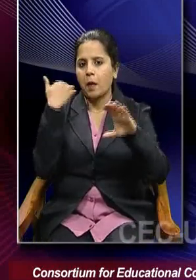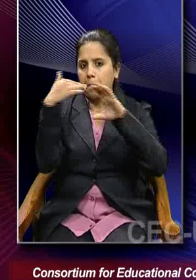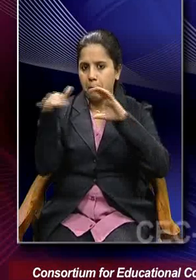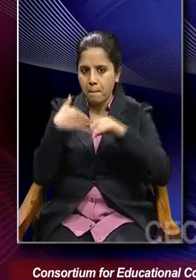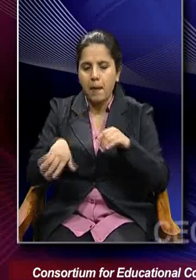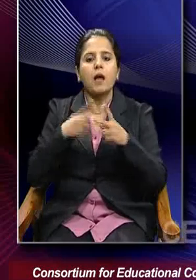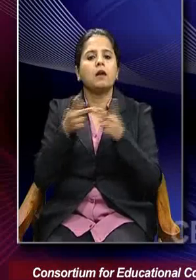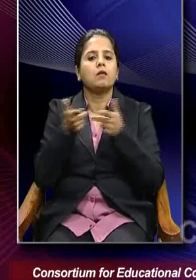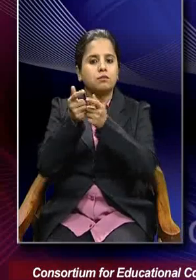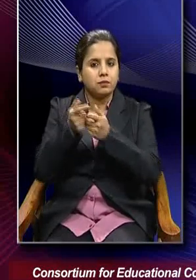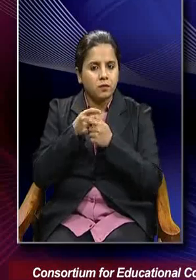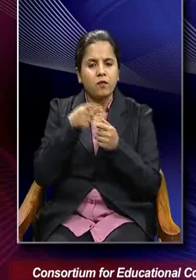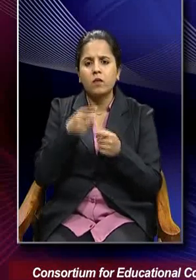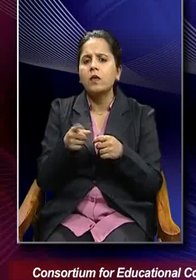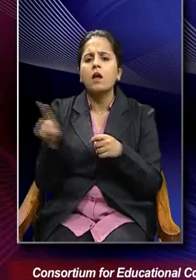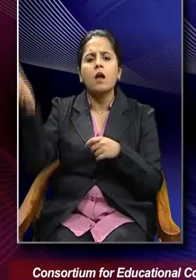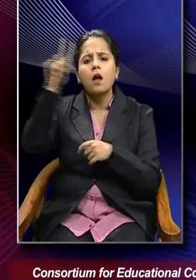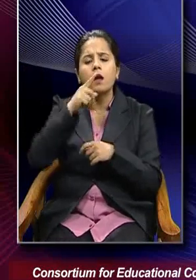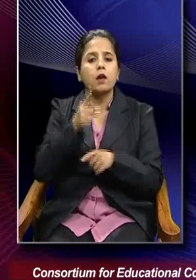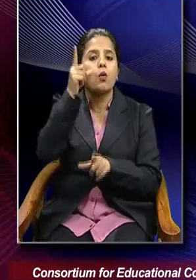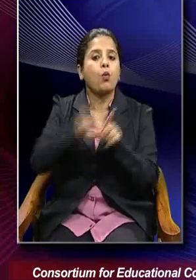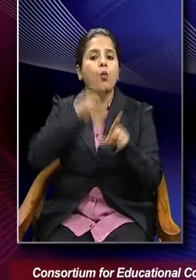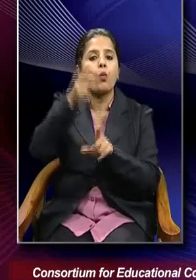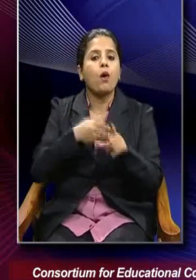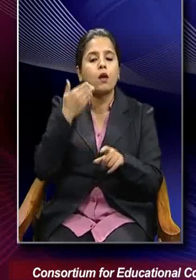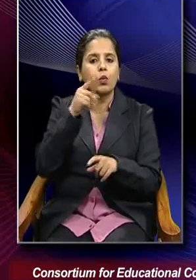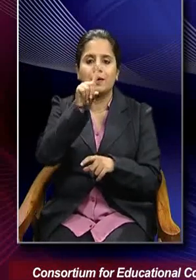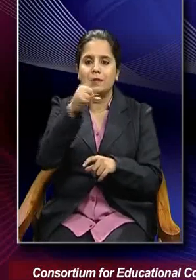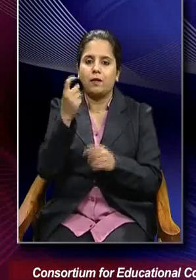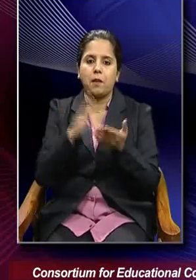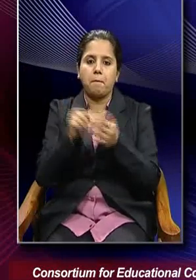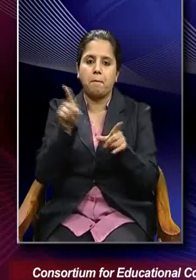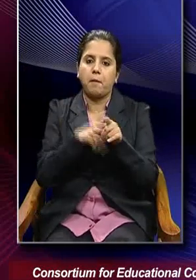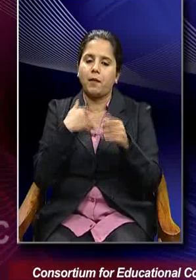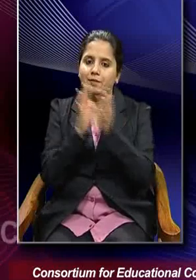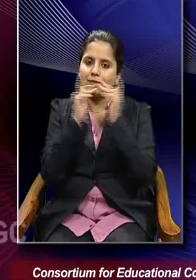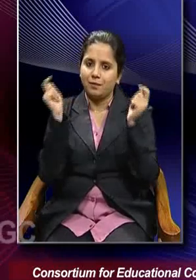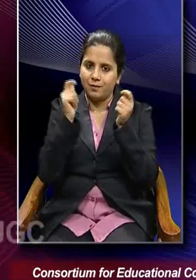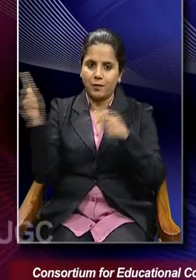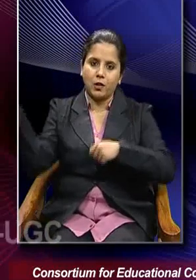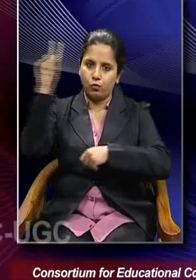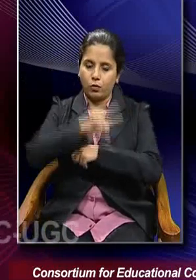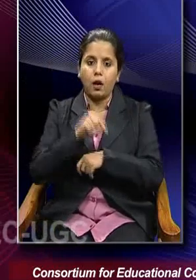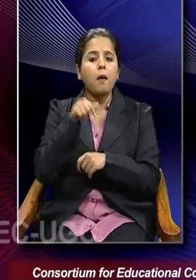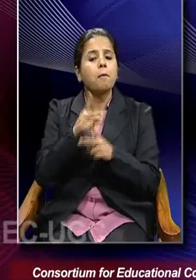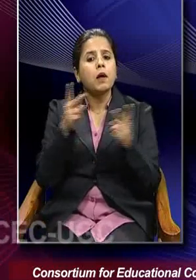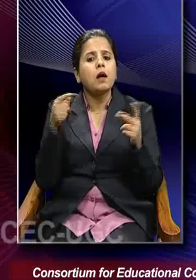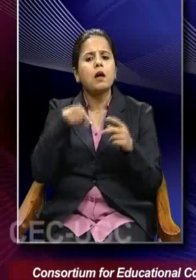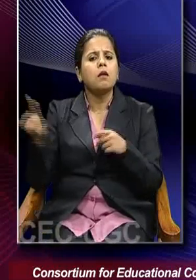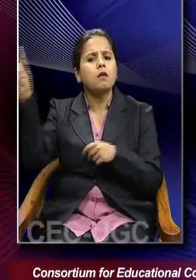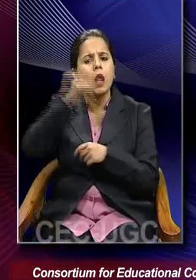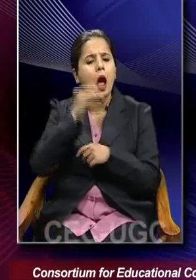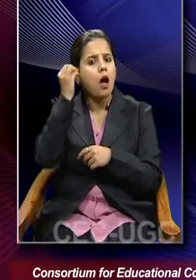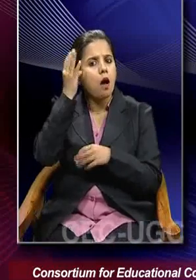Society Day is observed every year on 17th May. This day attempts to raise